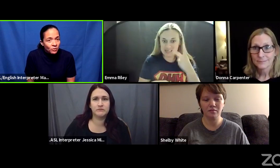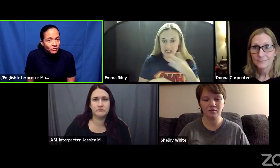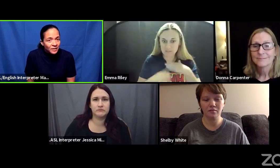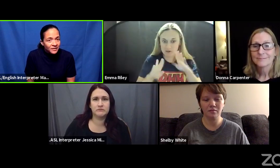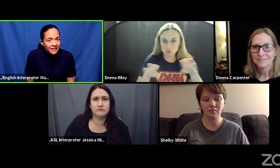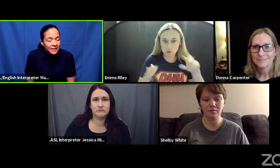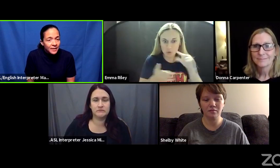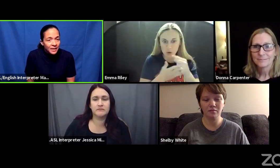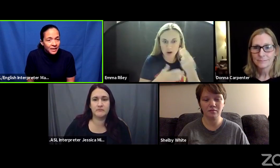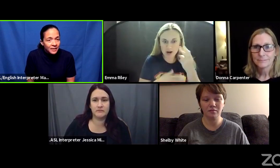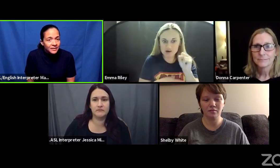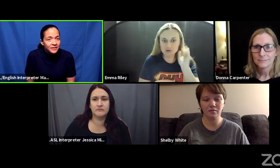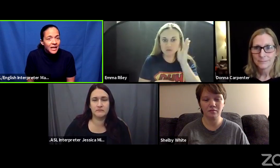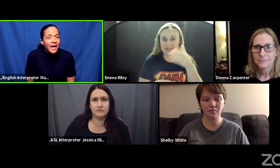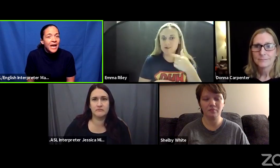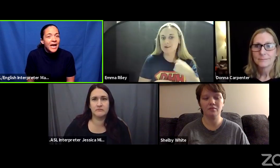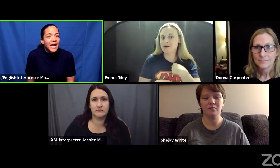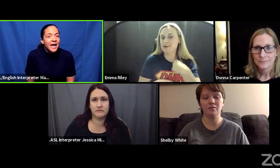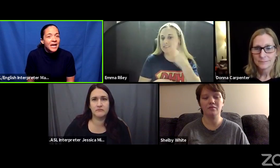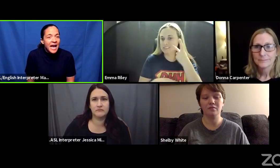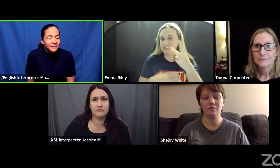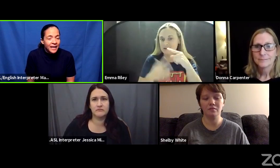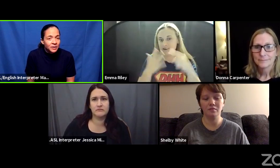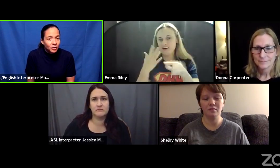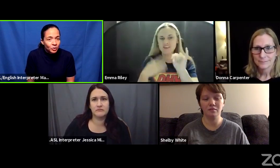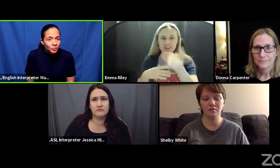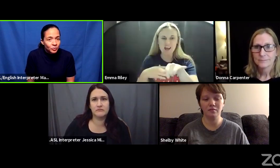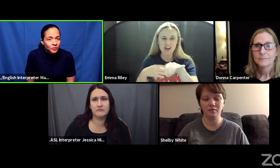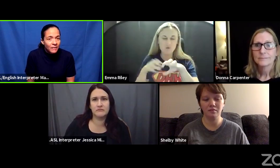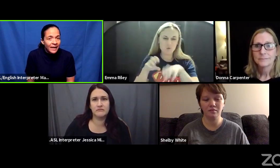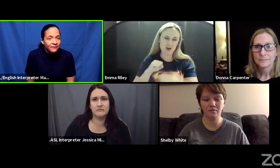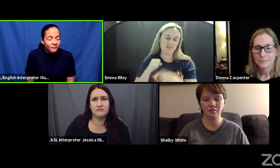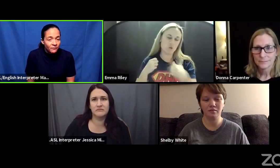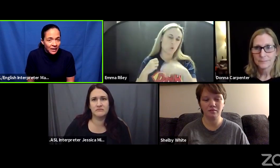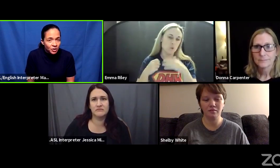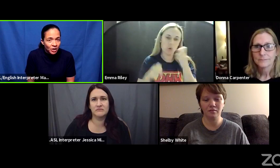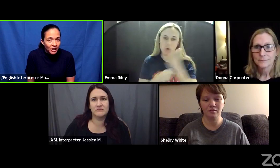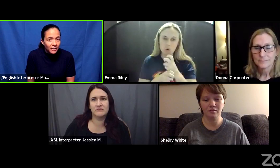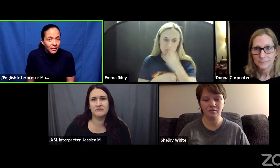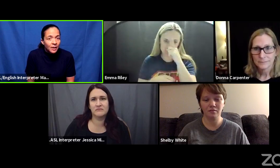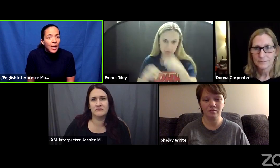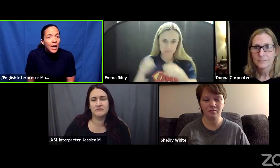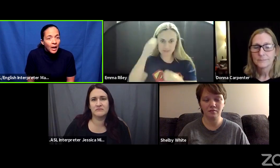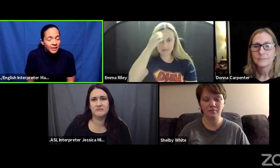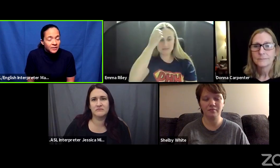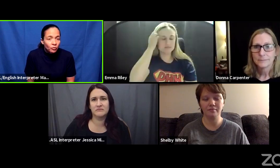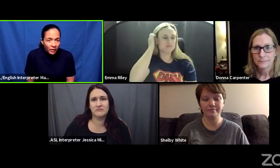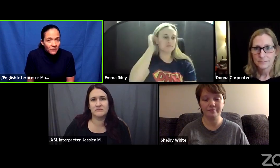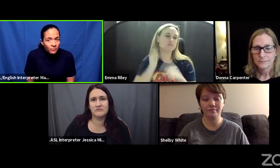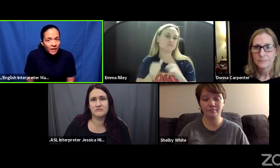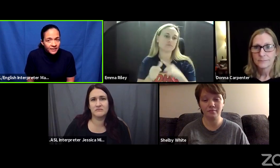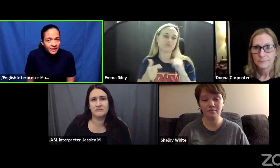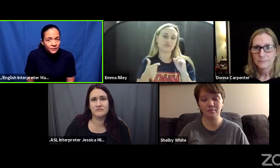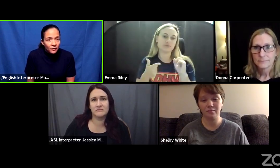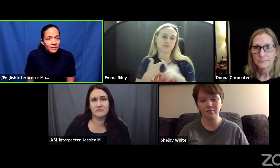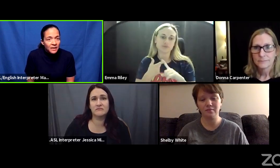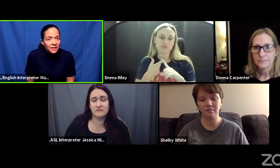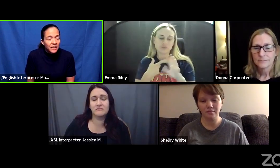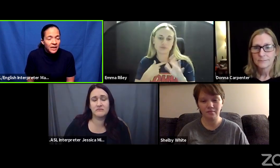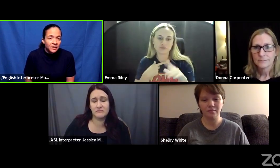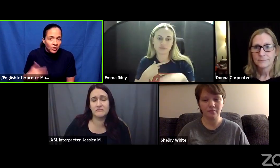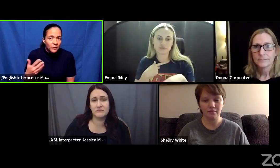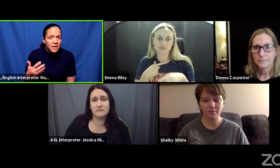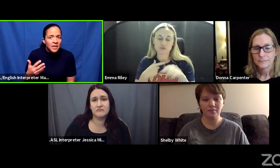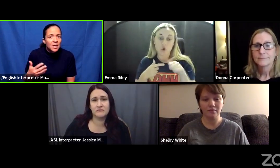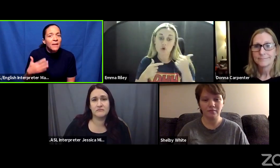Being able to see things. And as I lose my vision, it's a grieving process for me,